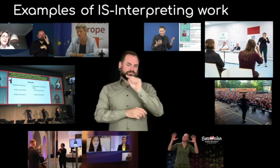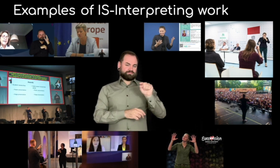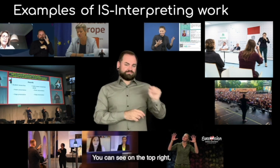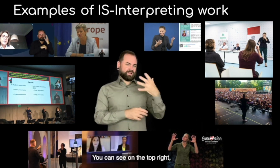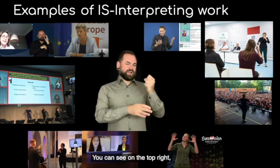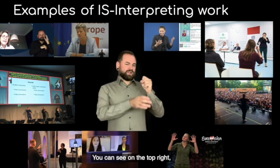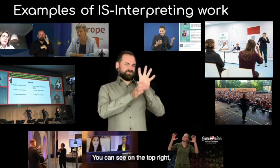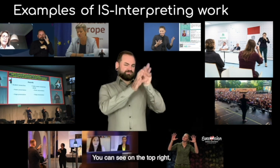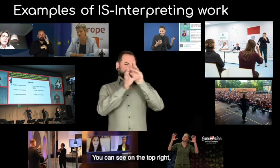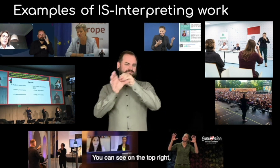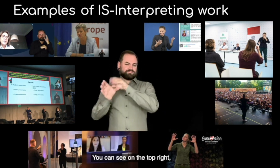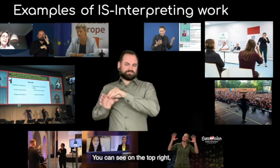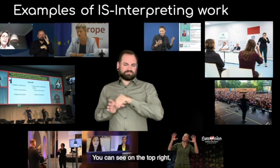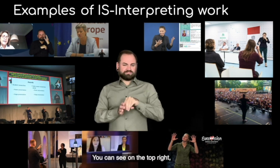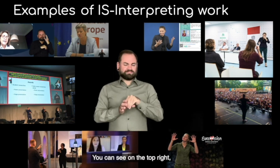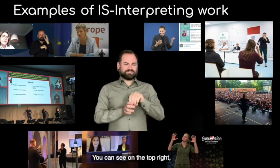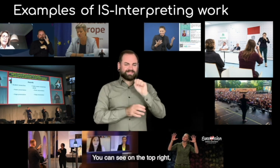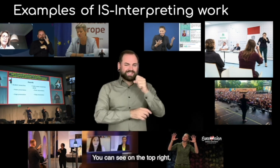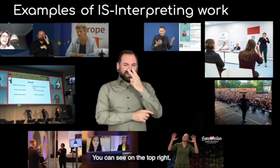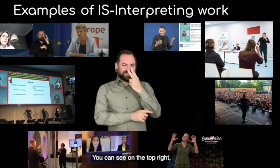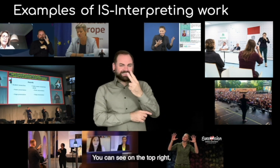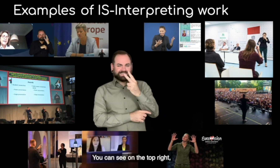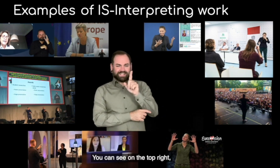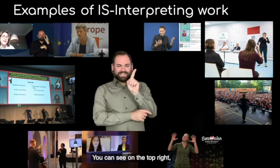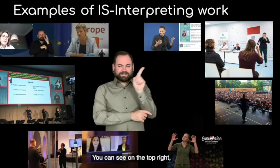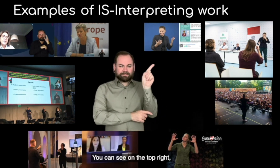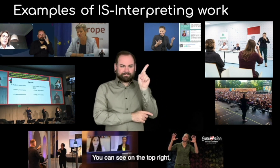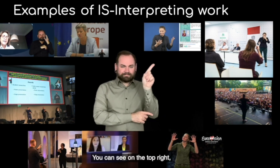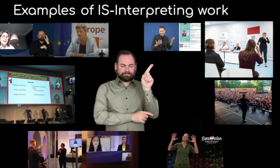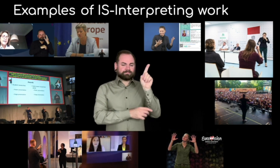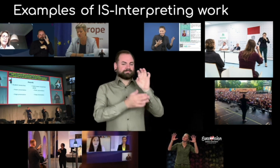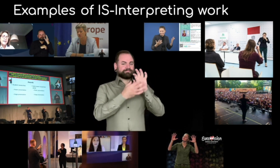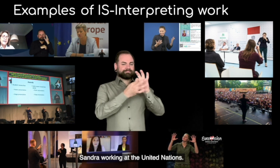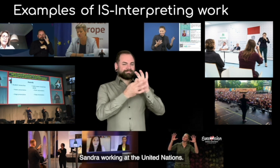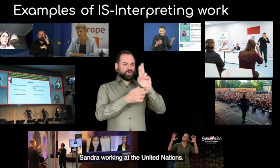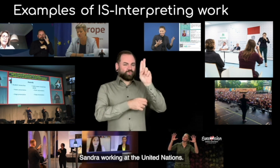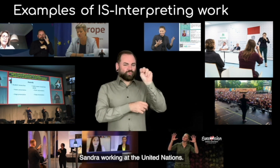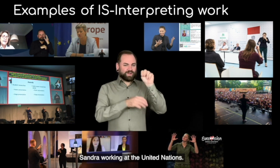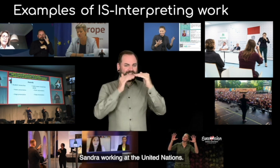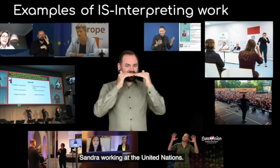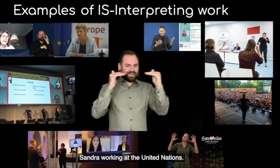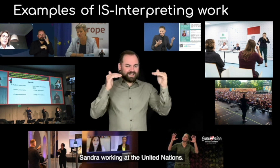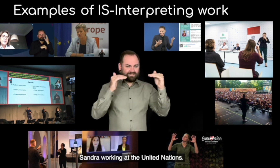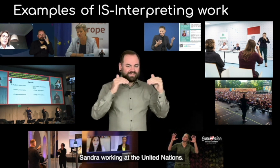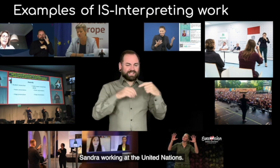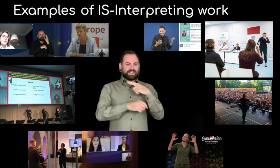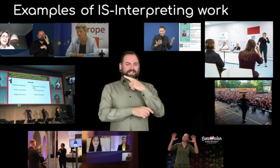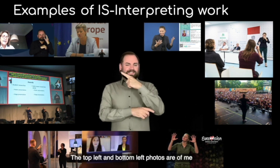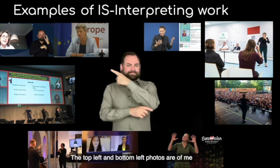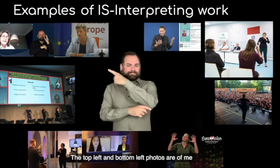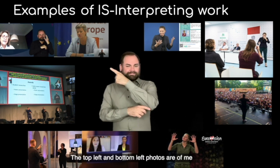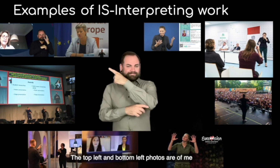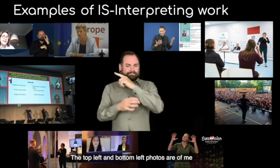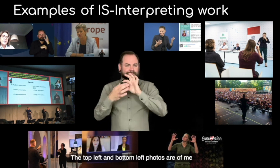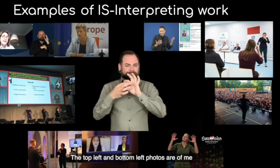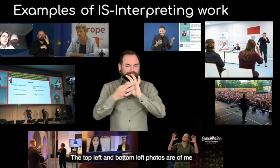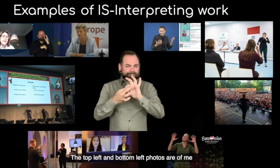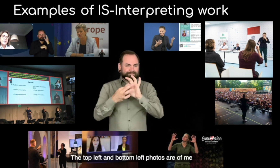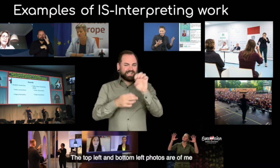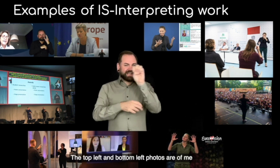You can see on the top right, Sandra working at the United Nations. To the top left and bottom left are